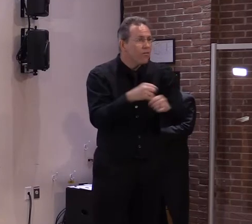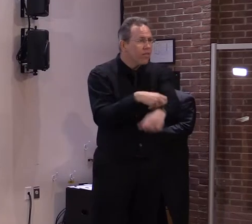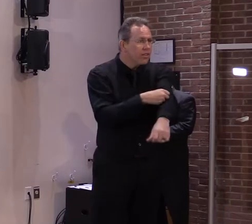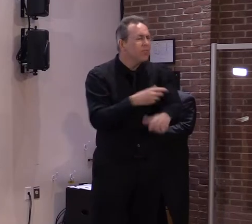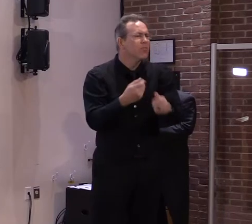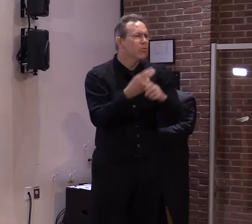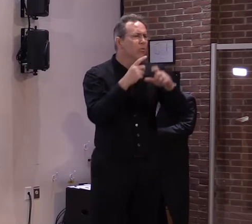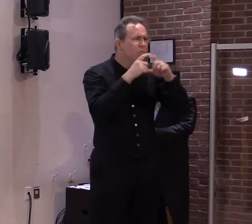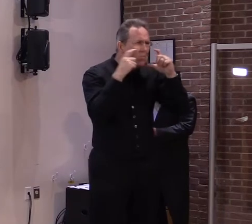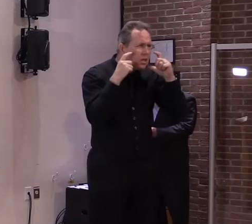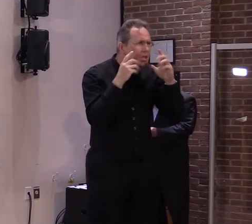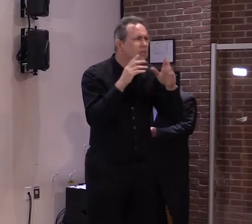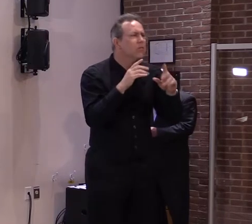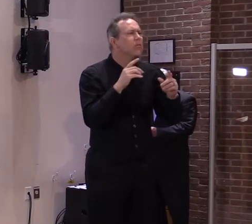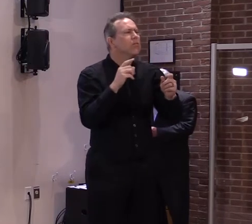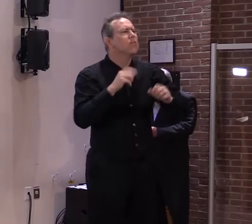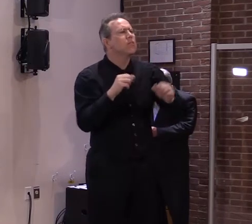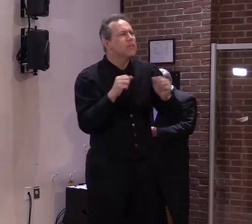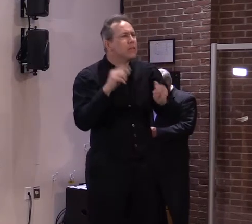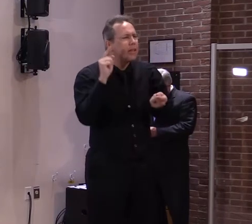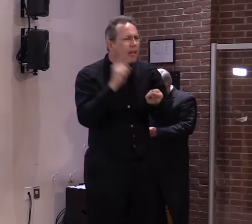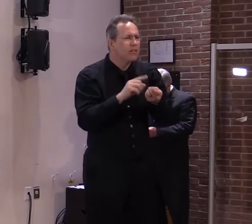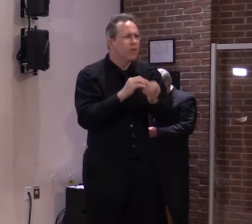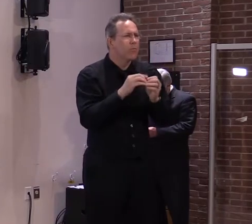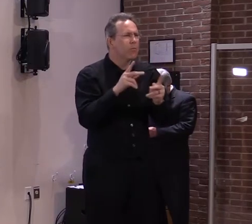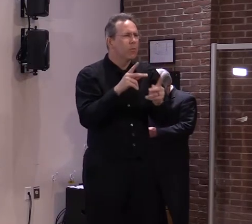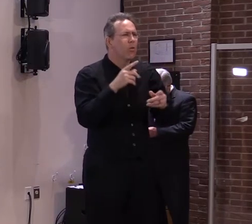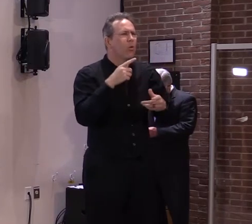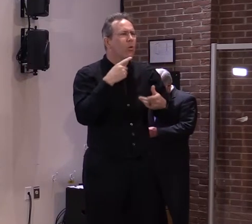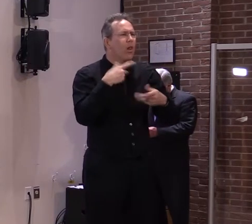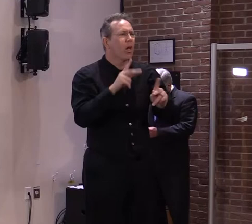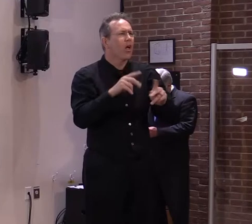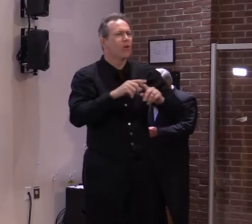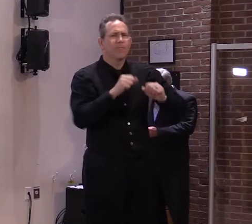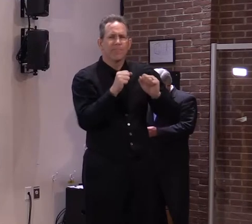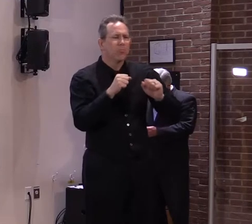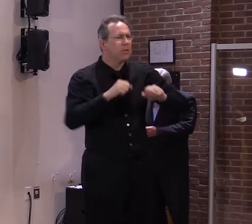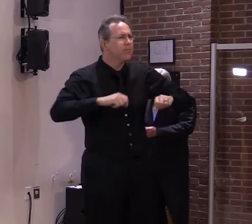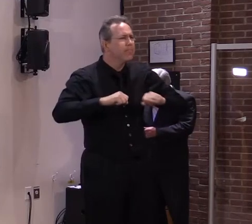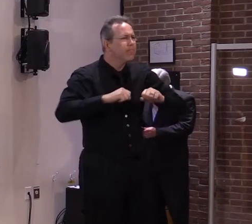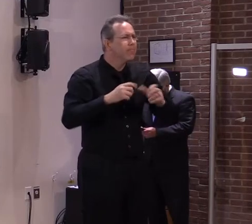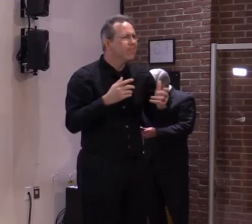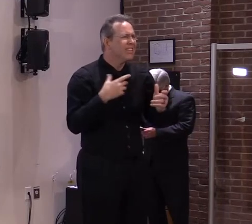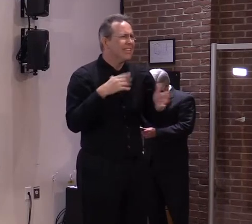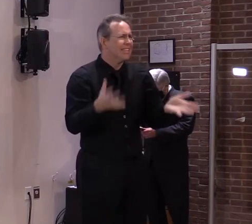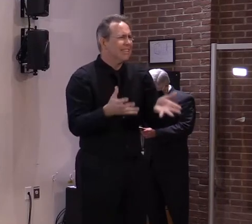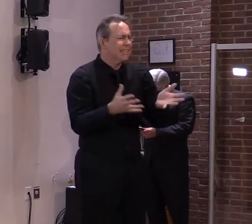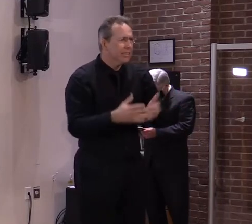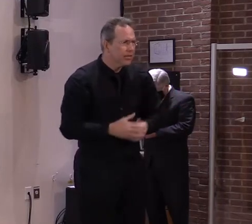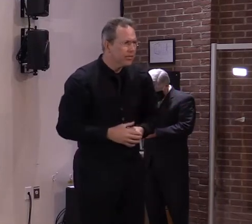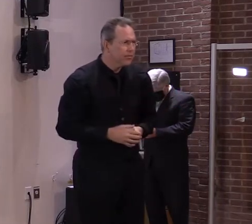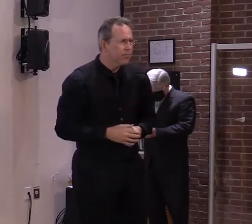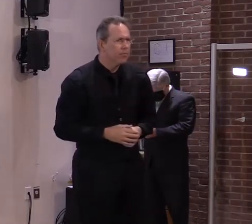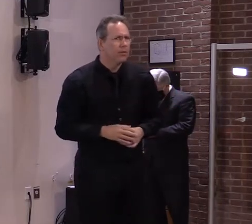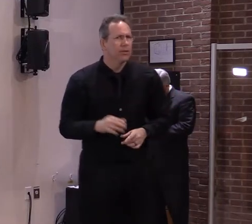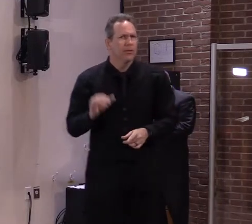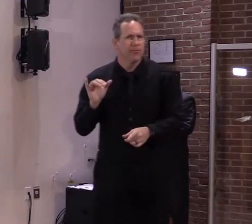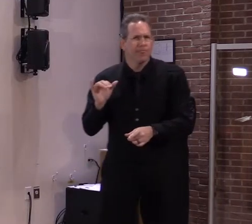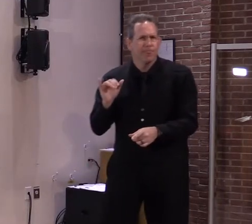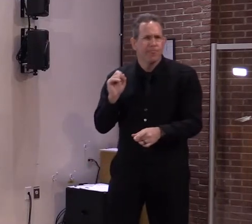people to leave some space between them. Okay. All right. Great. Thank you for that.